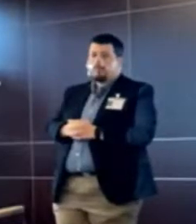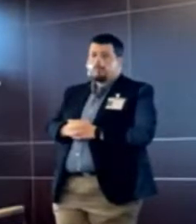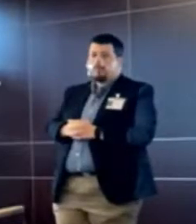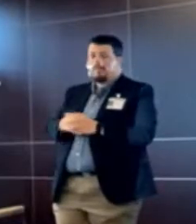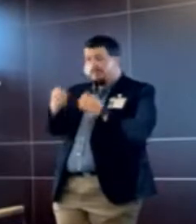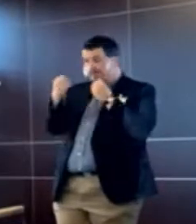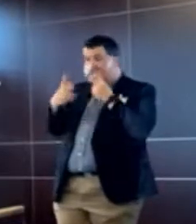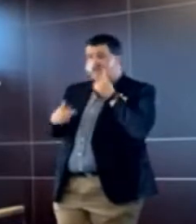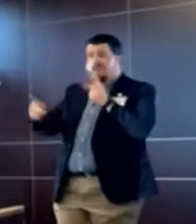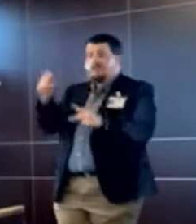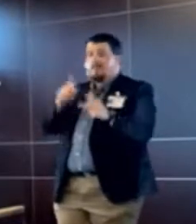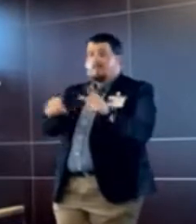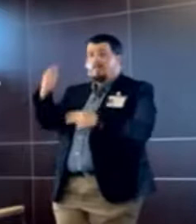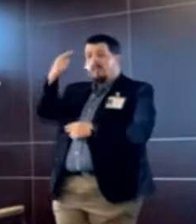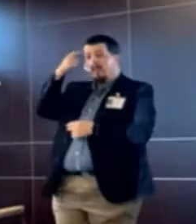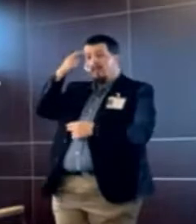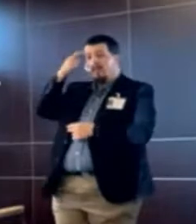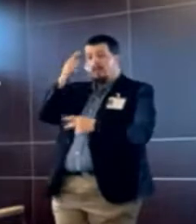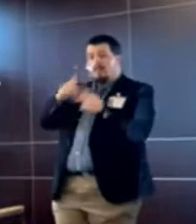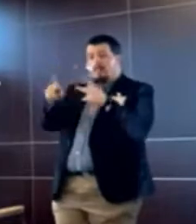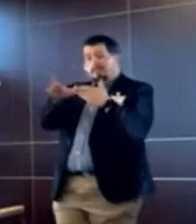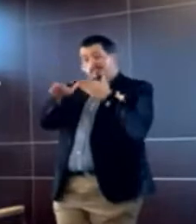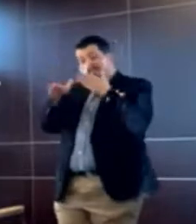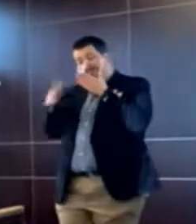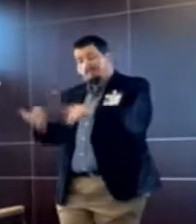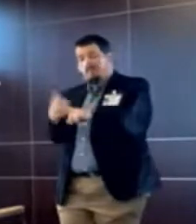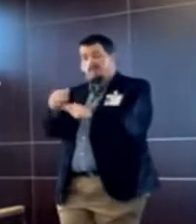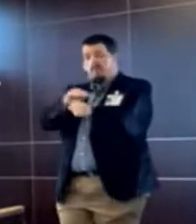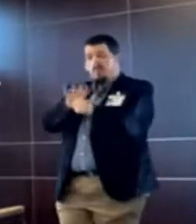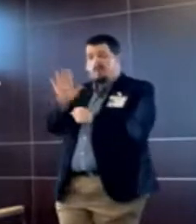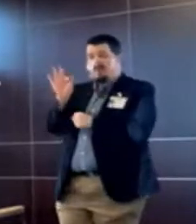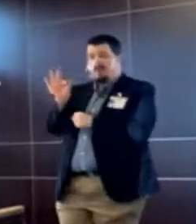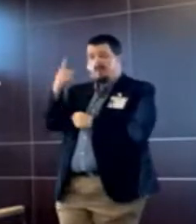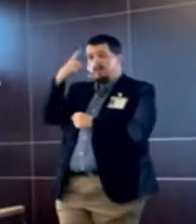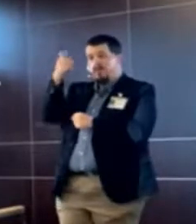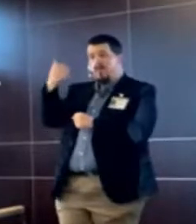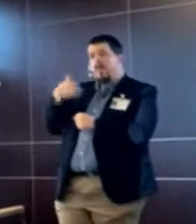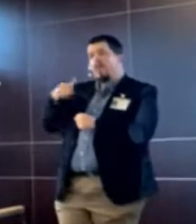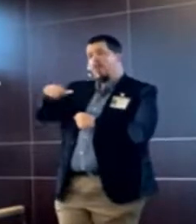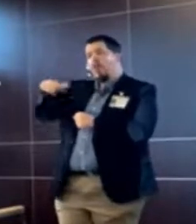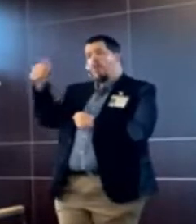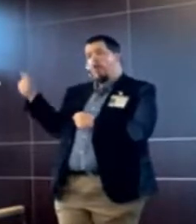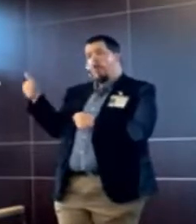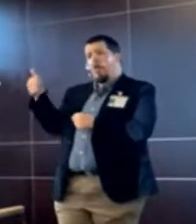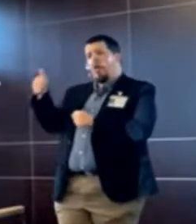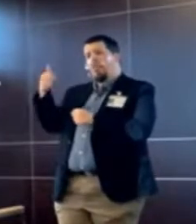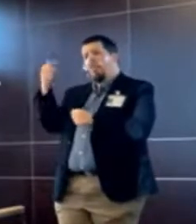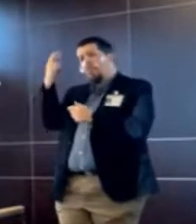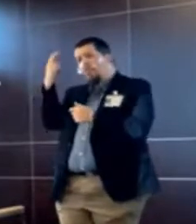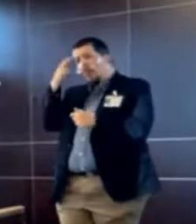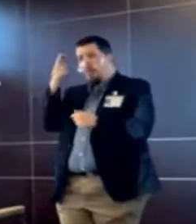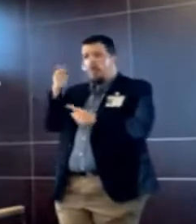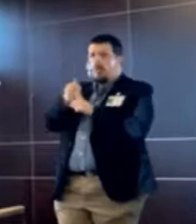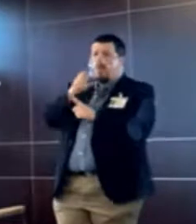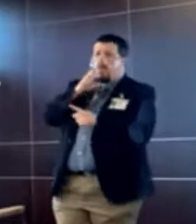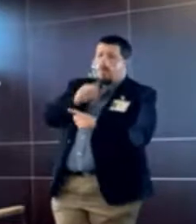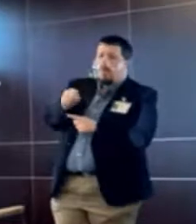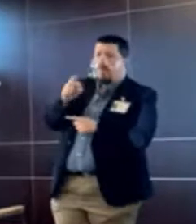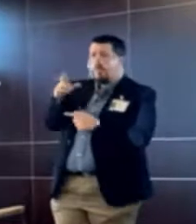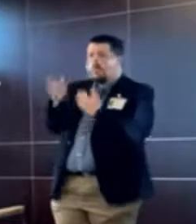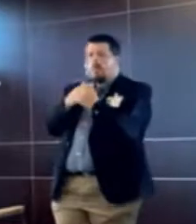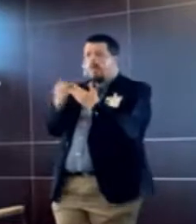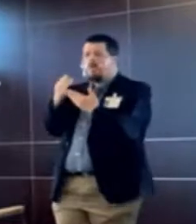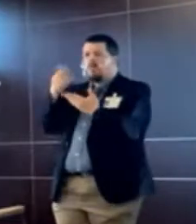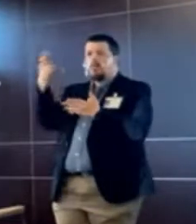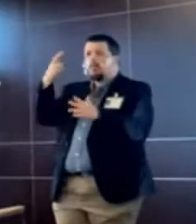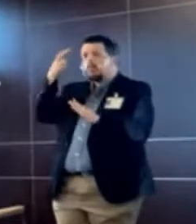a lot of people think that people expire and die from COVID-19 because they have other comorbidities, or they're old, or whatever